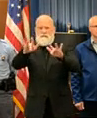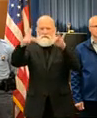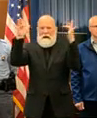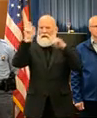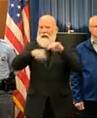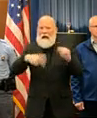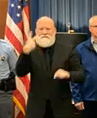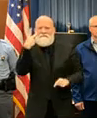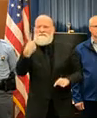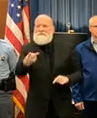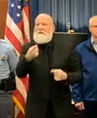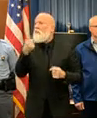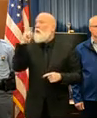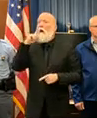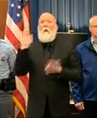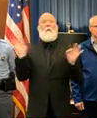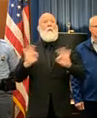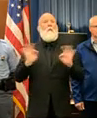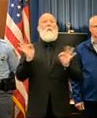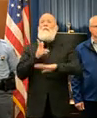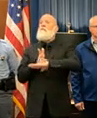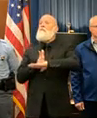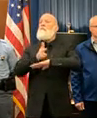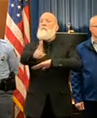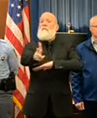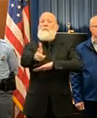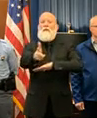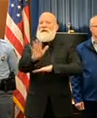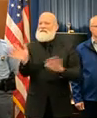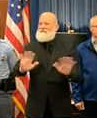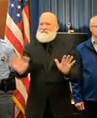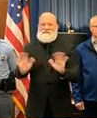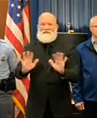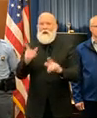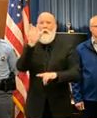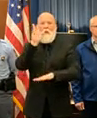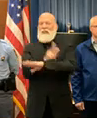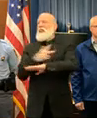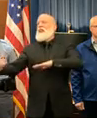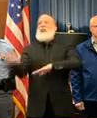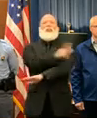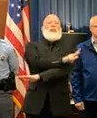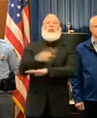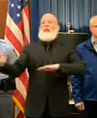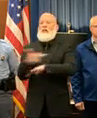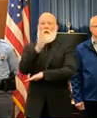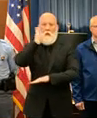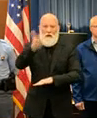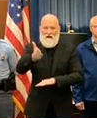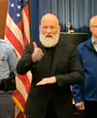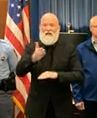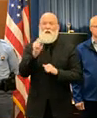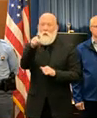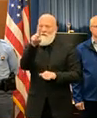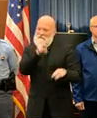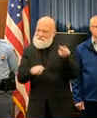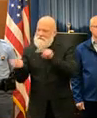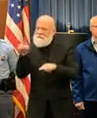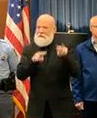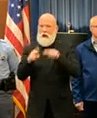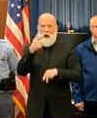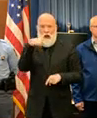clear in your area, if it is wet, consider it frozen with those precipitation and